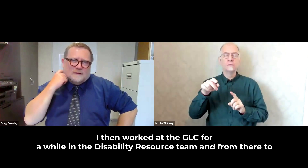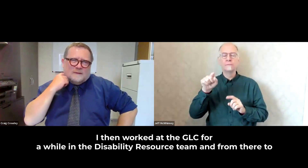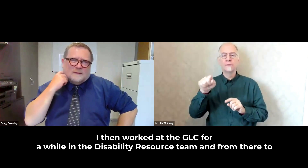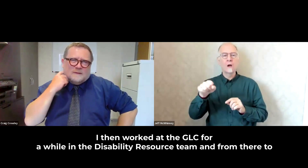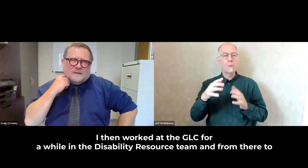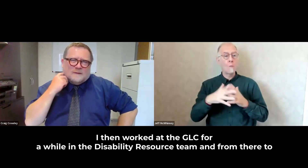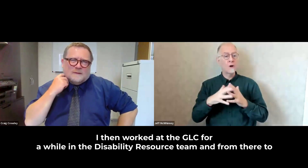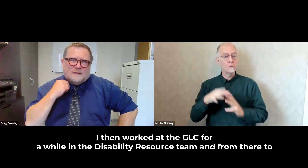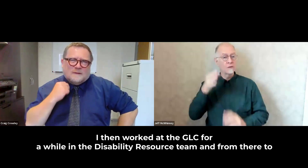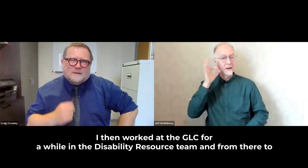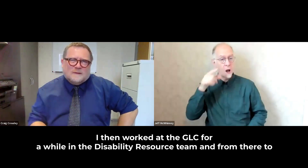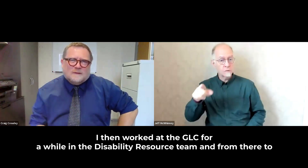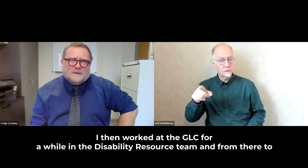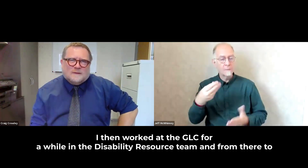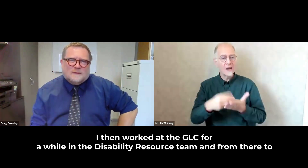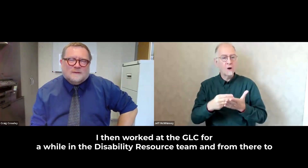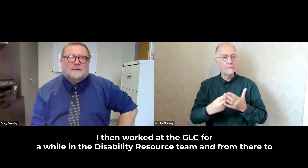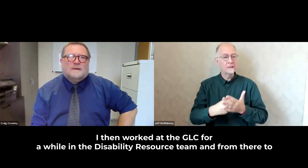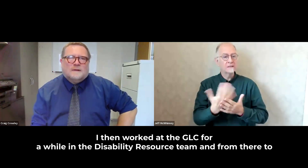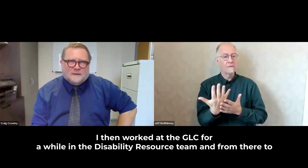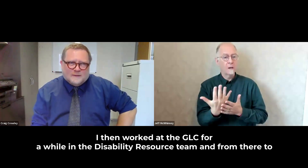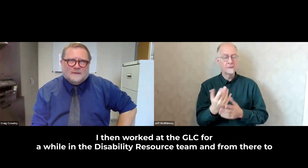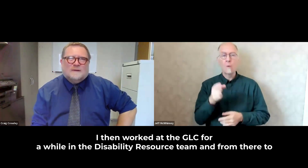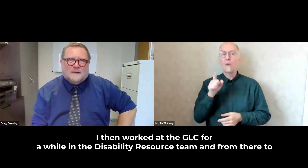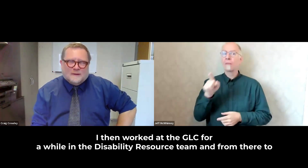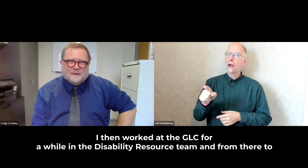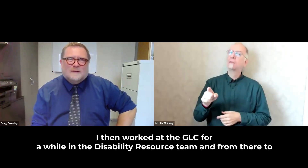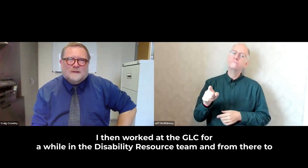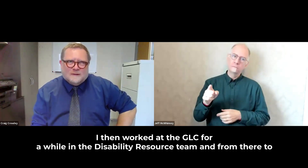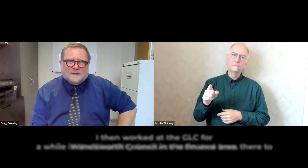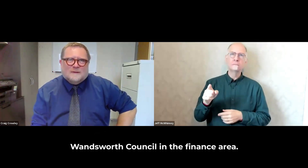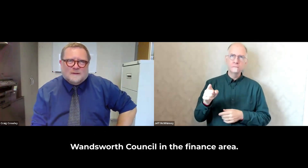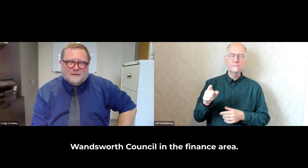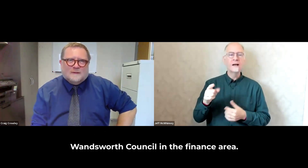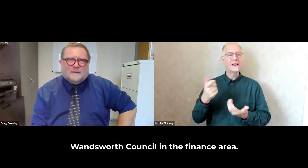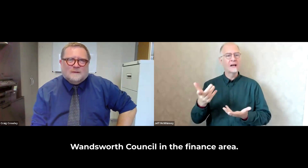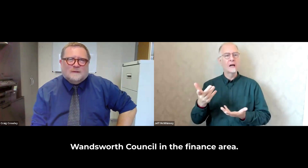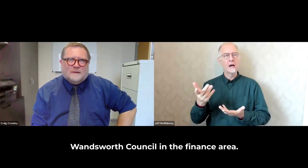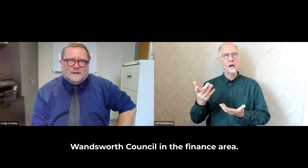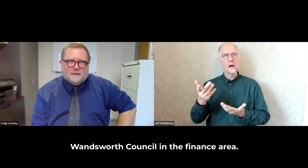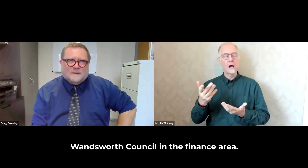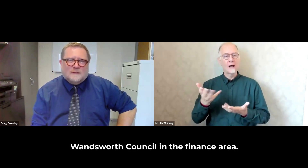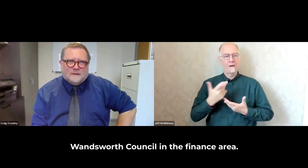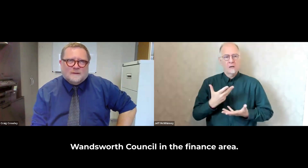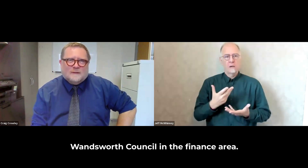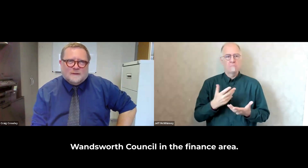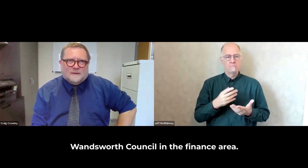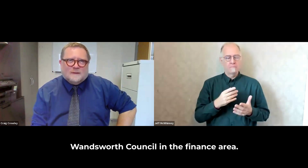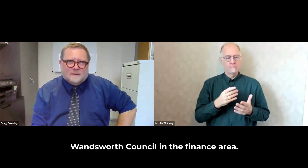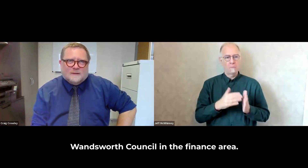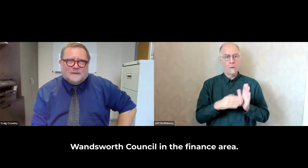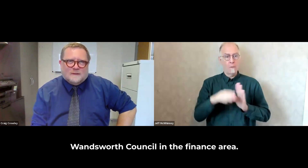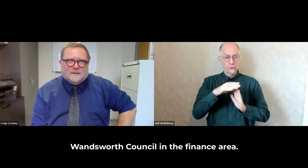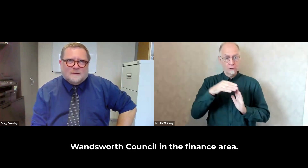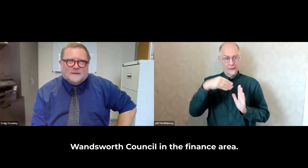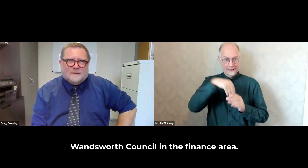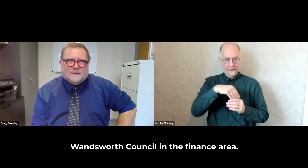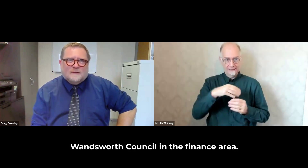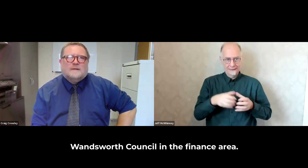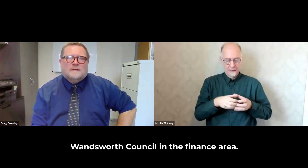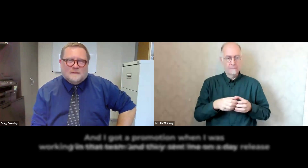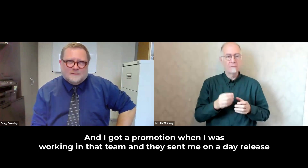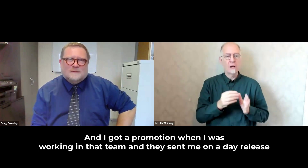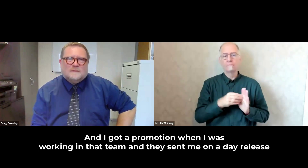disability resource team, and from then to Wandsworth Council in the